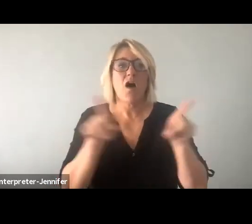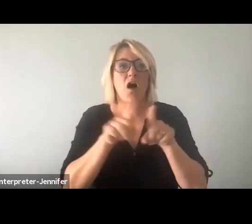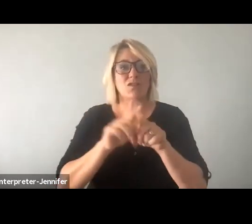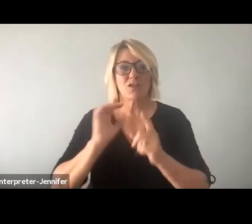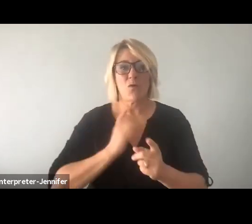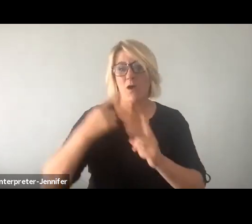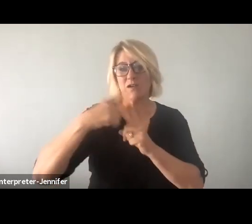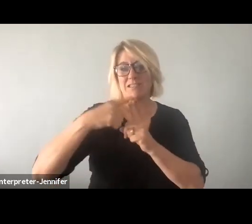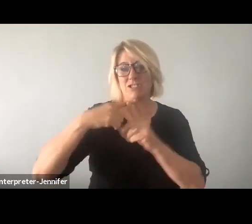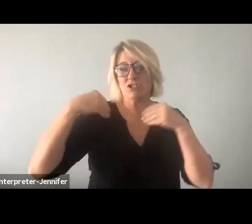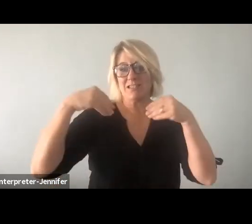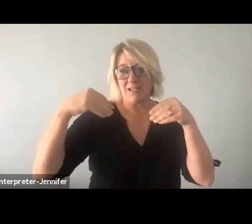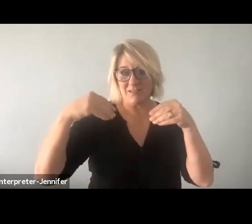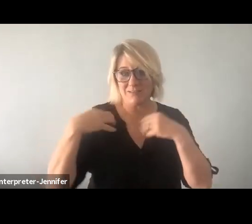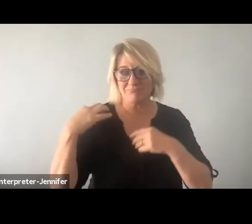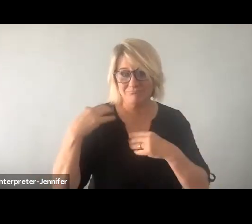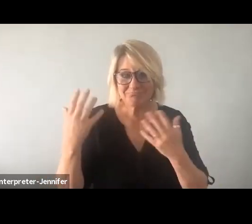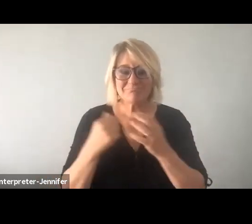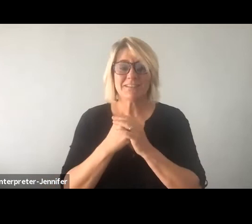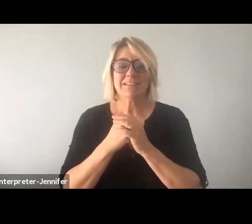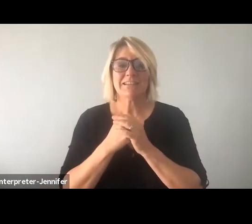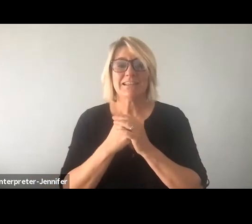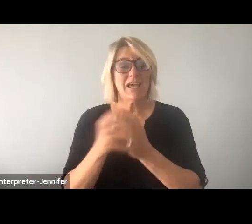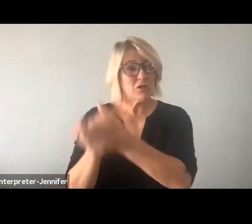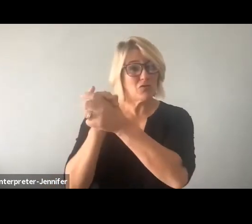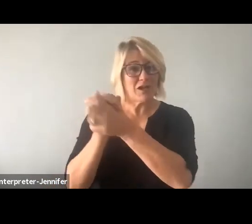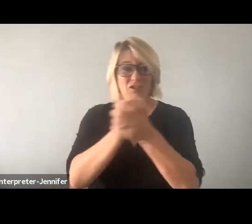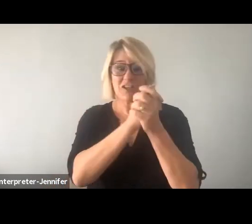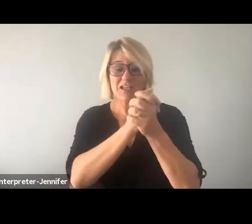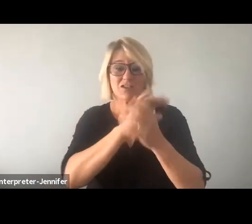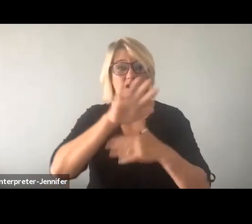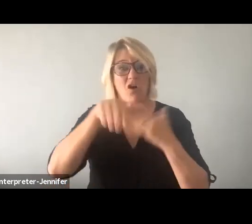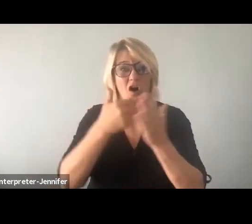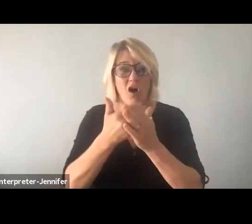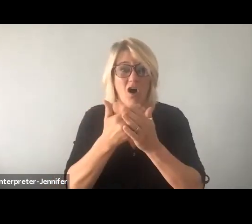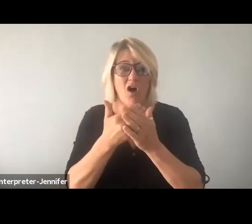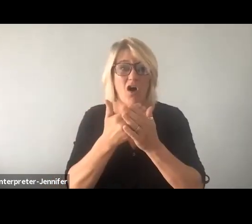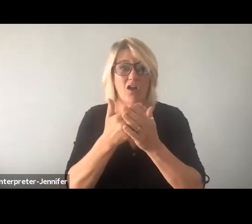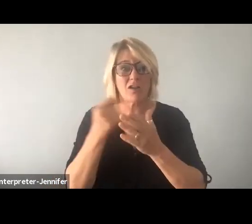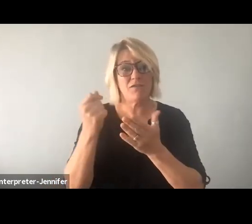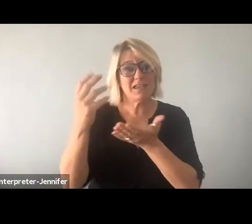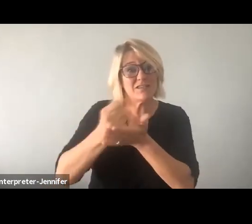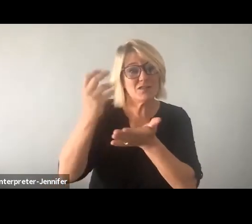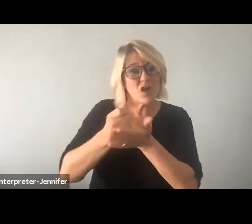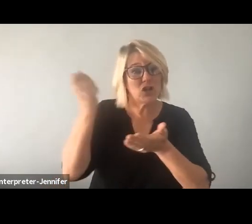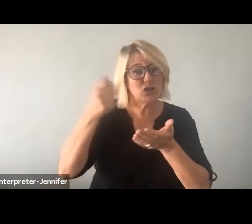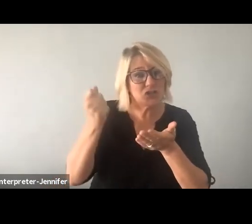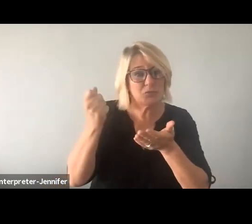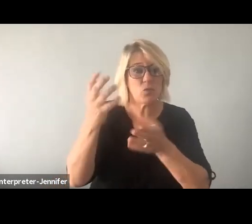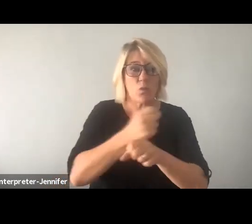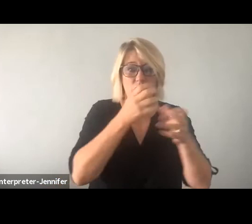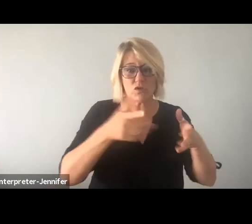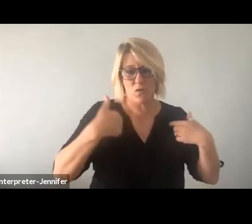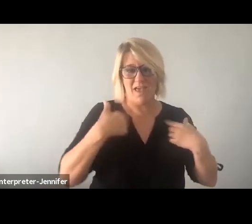t-shirt sales and congratulate all of the scholarships winners that we have this